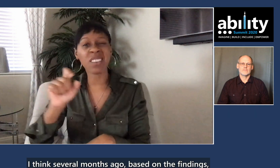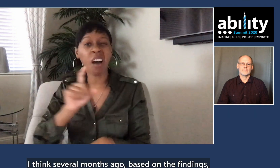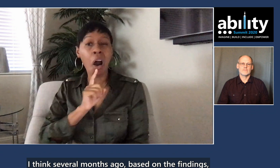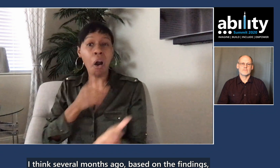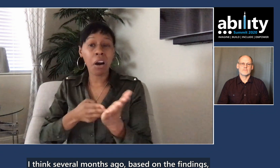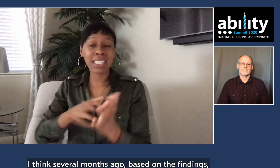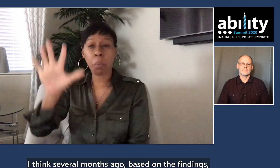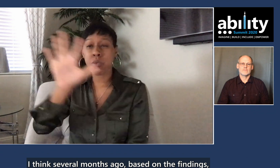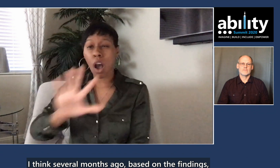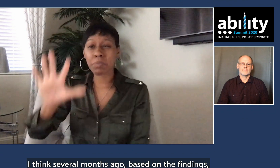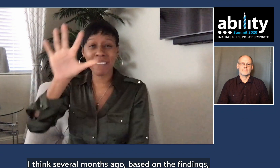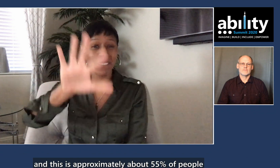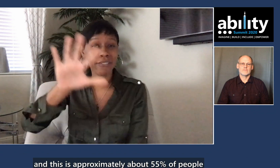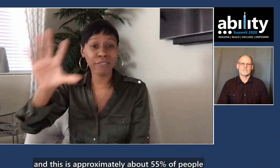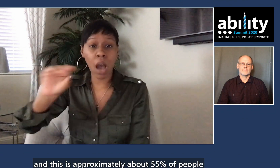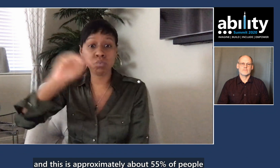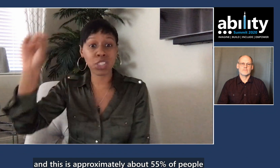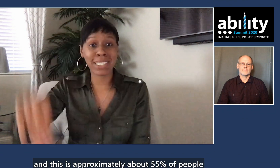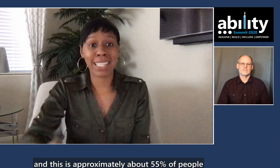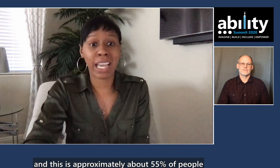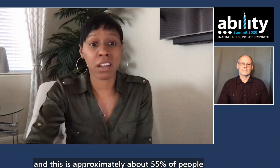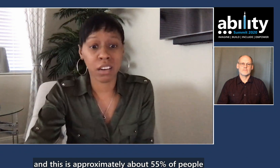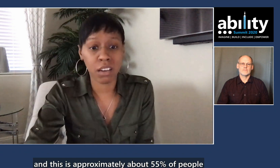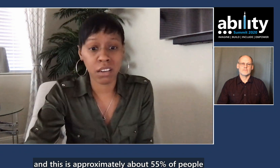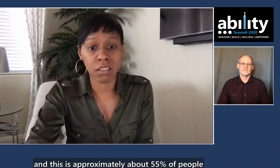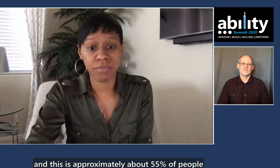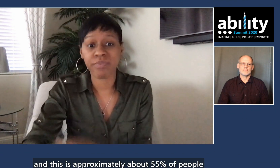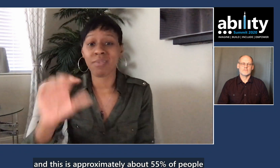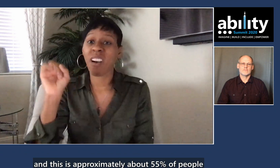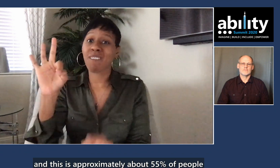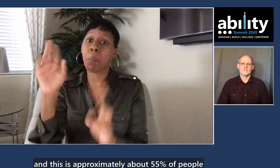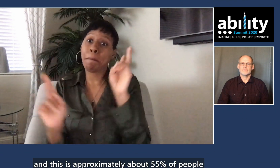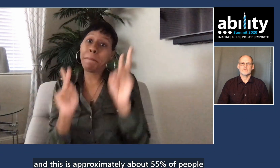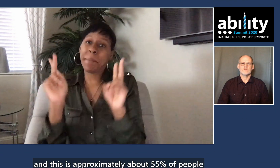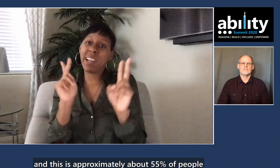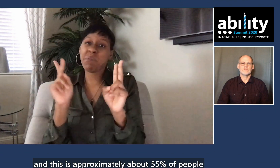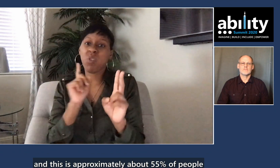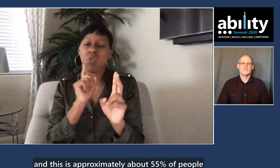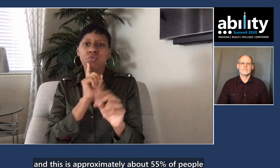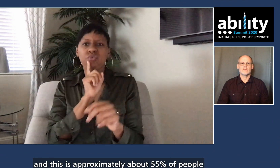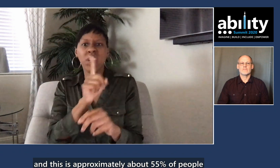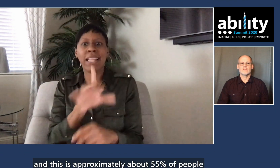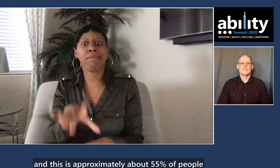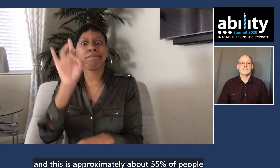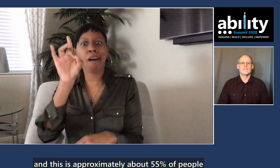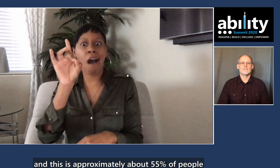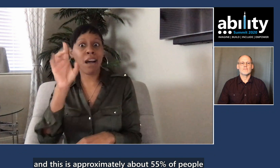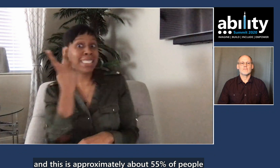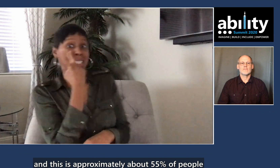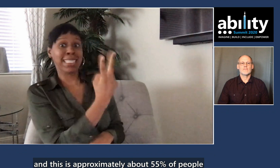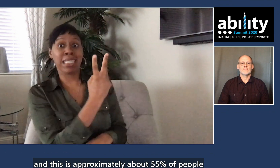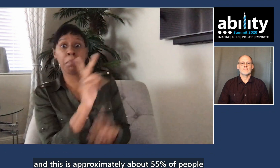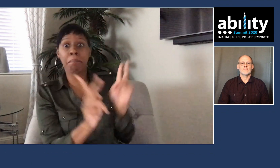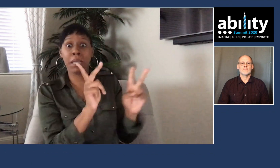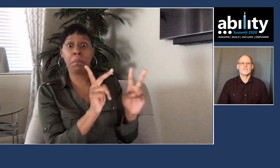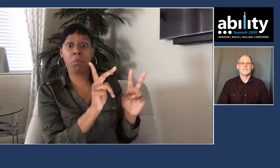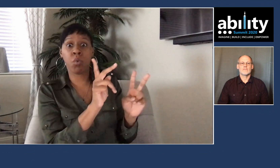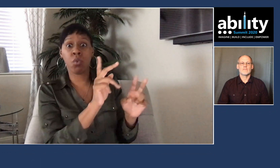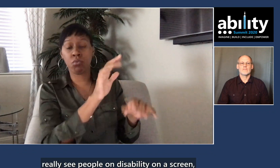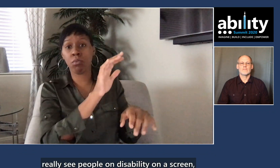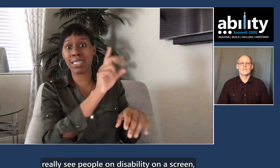the findings in this, approximately about 55% of people